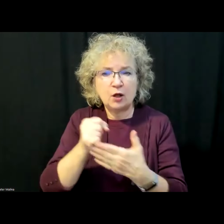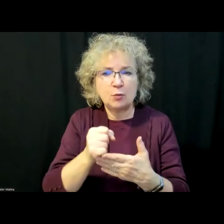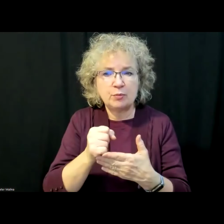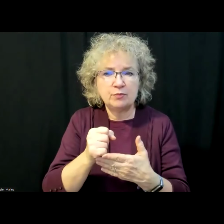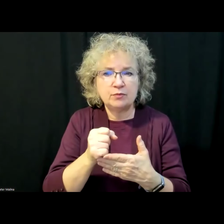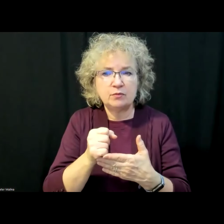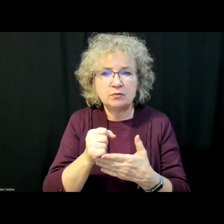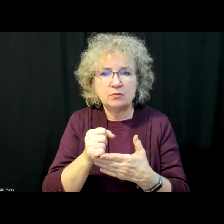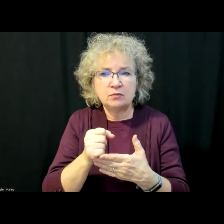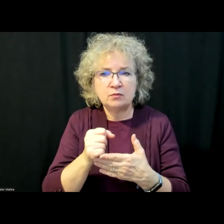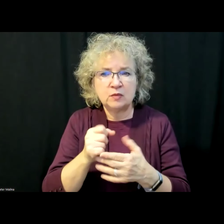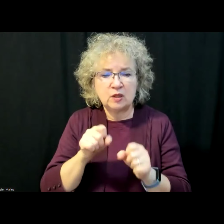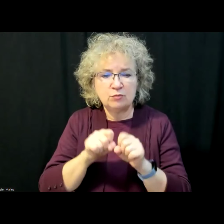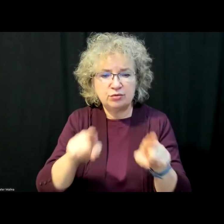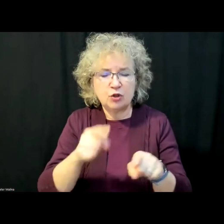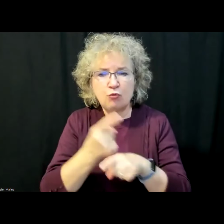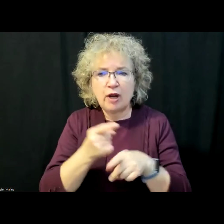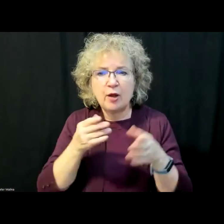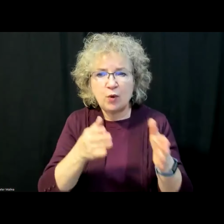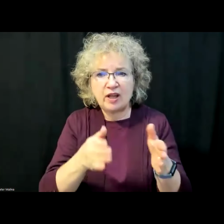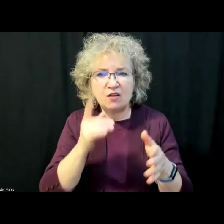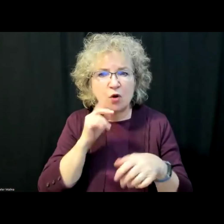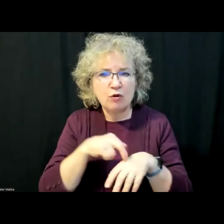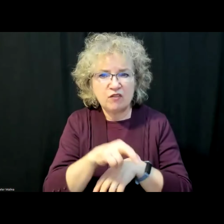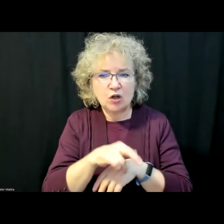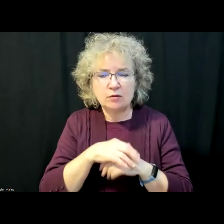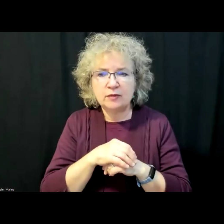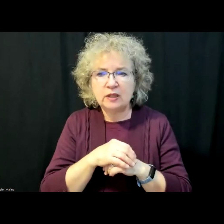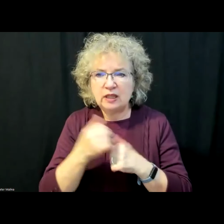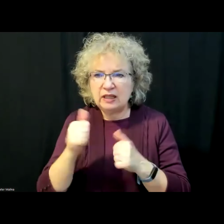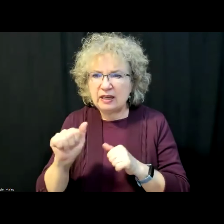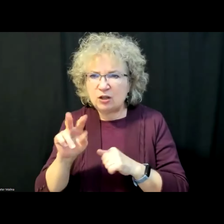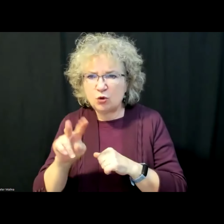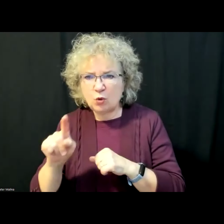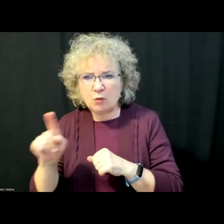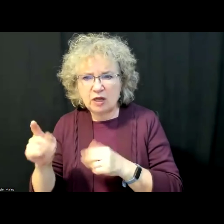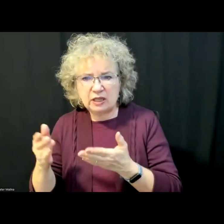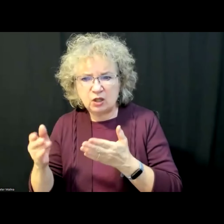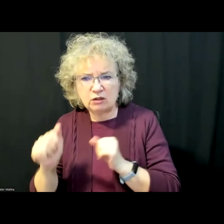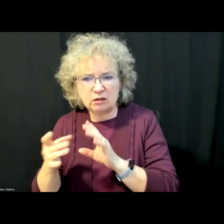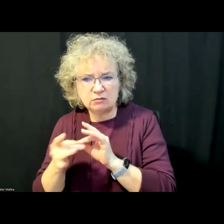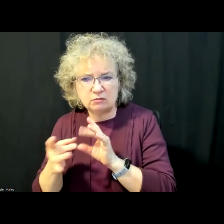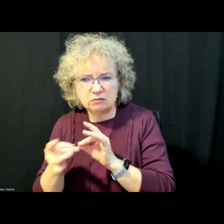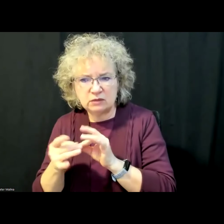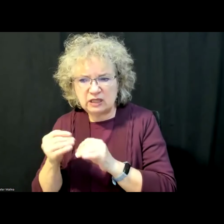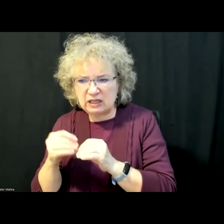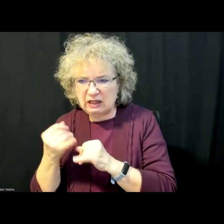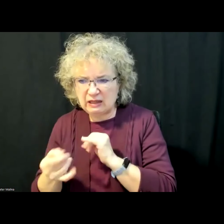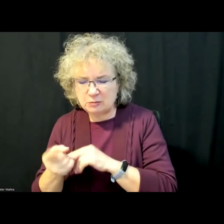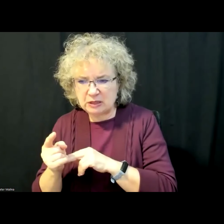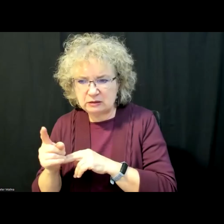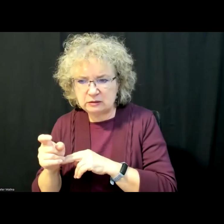them to the right path for the referrals is there anybody on 2-1-1 that can speak to that um in the last minute or so